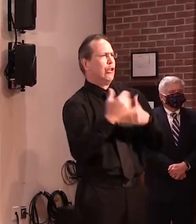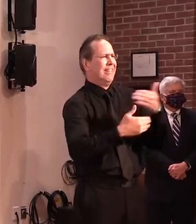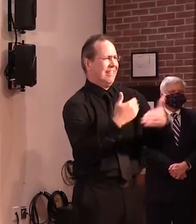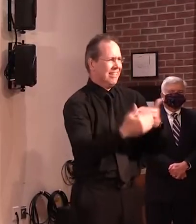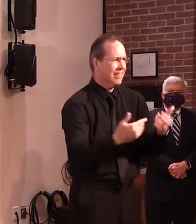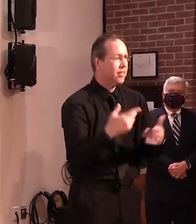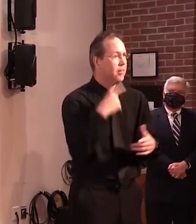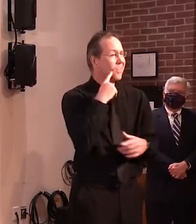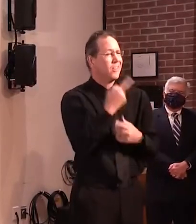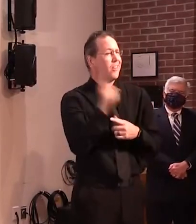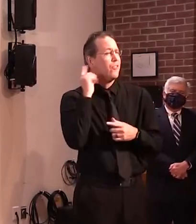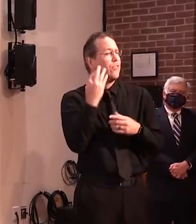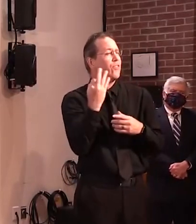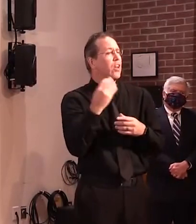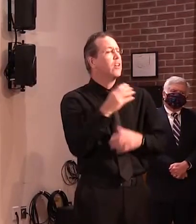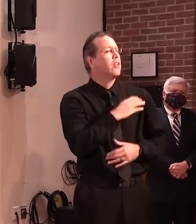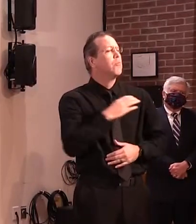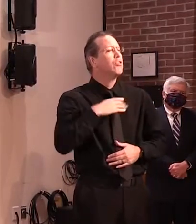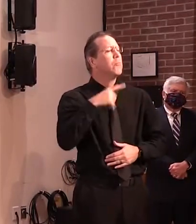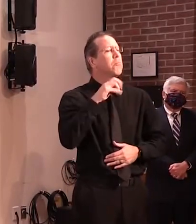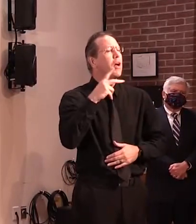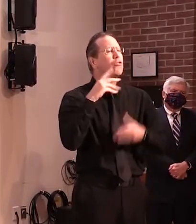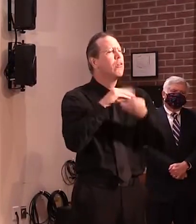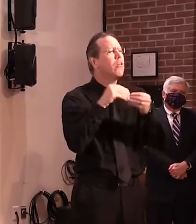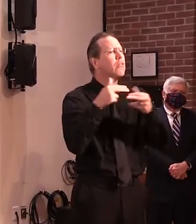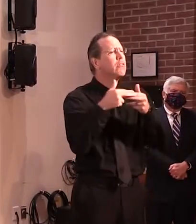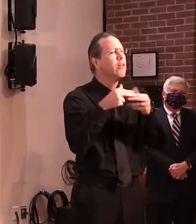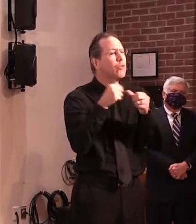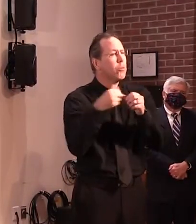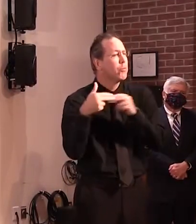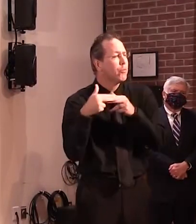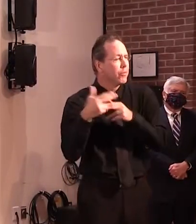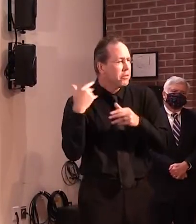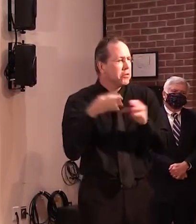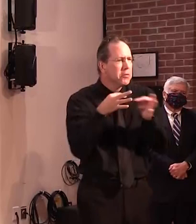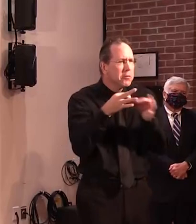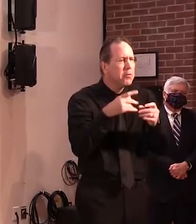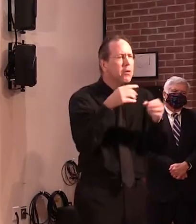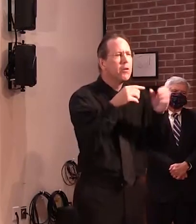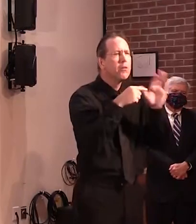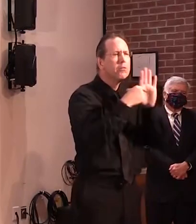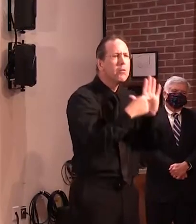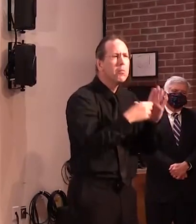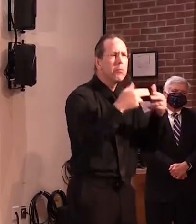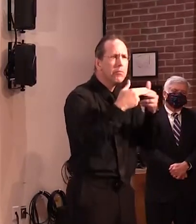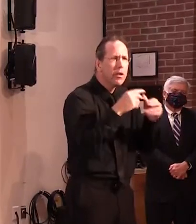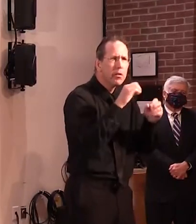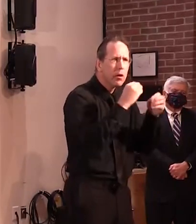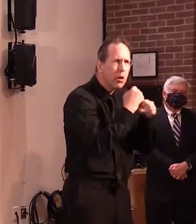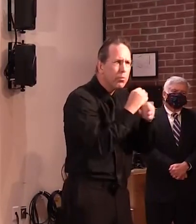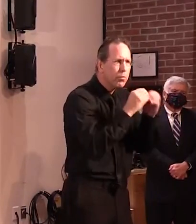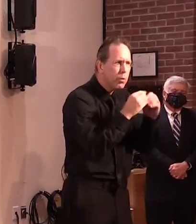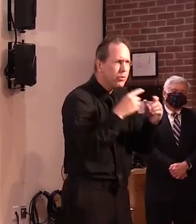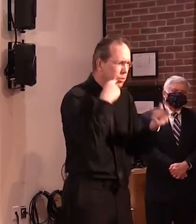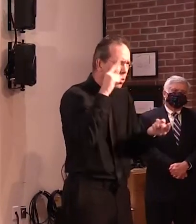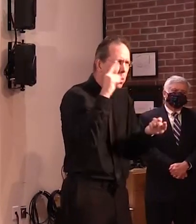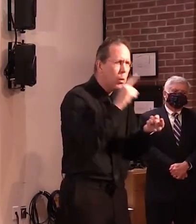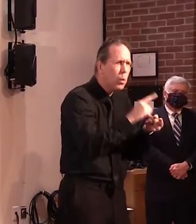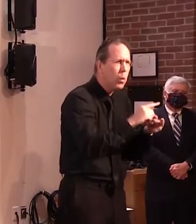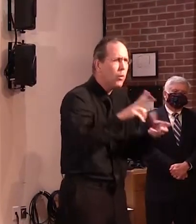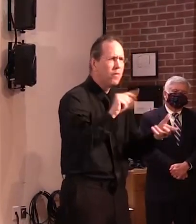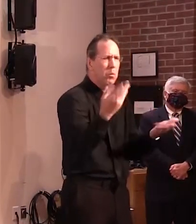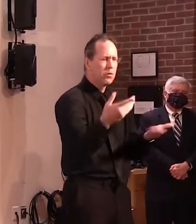our latest data and modeling, which showed Vermont continued to have the lowest positivity rate in the country at about